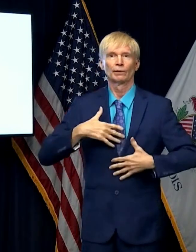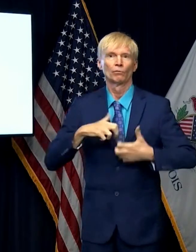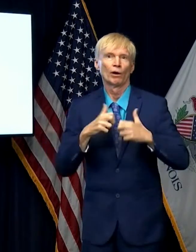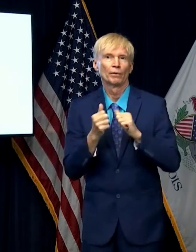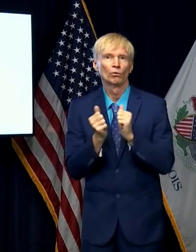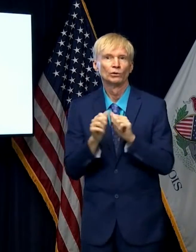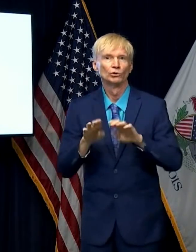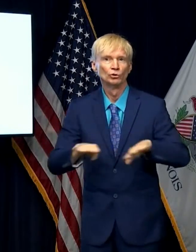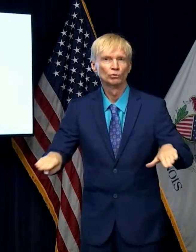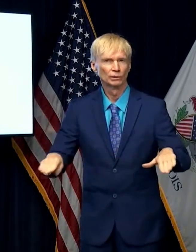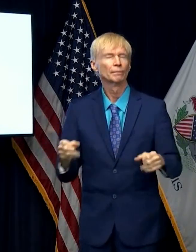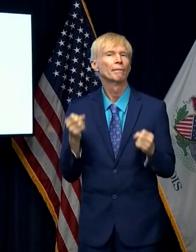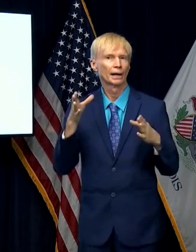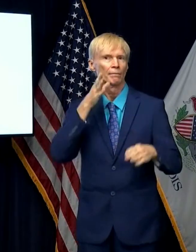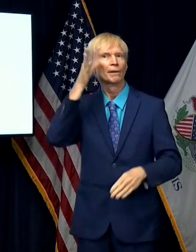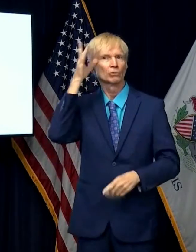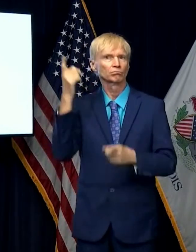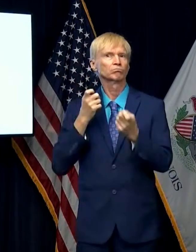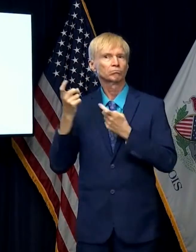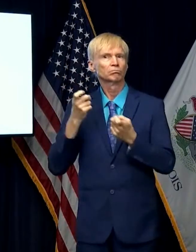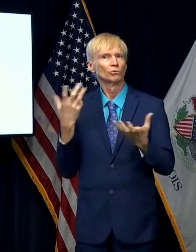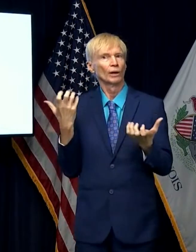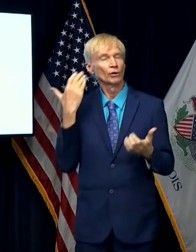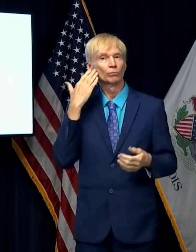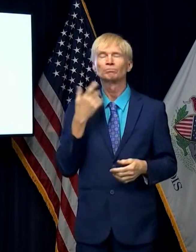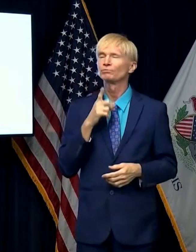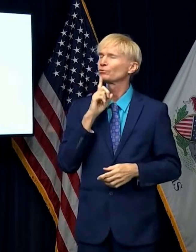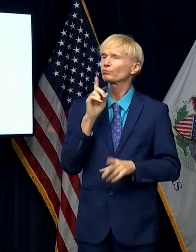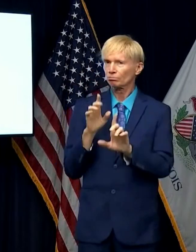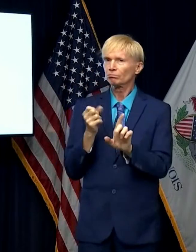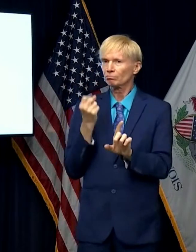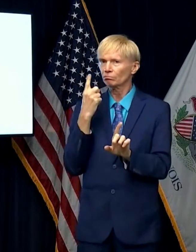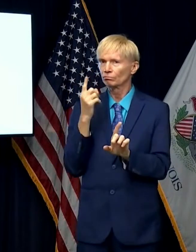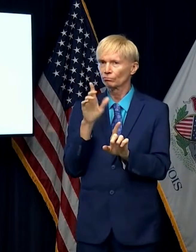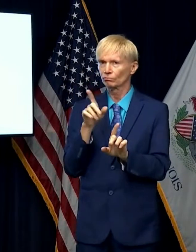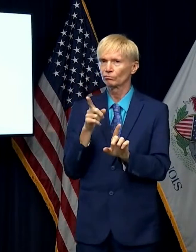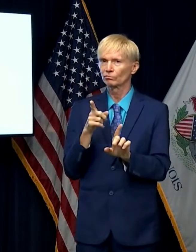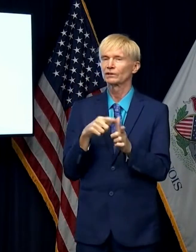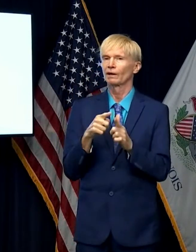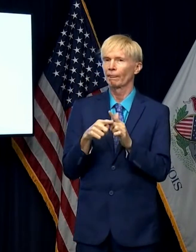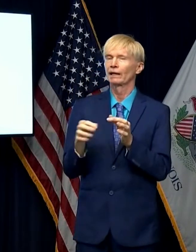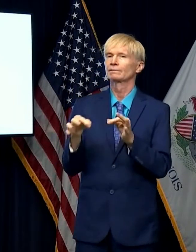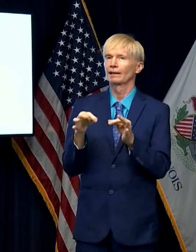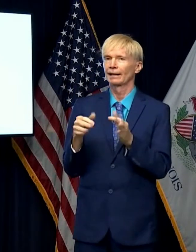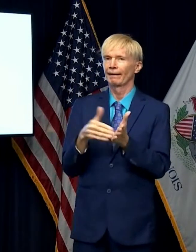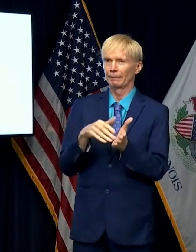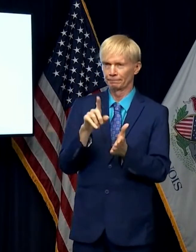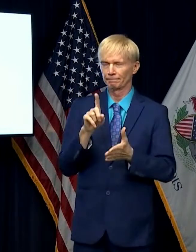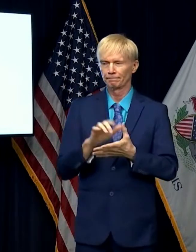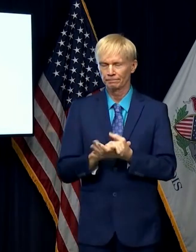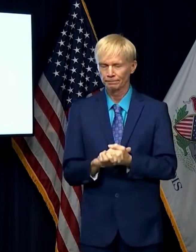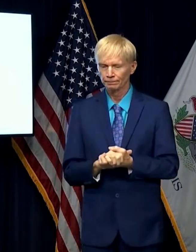parents asking us that question. We would like to Sure. Let's just to take the last half, and then I want you to repeat the first half.